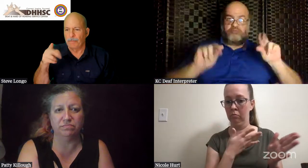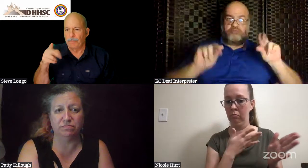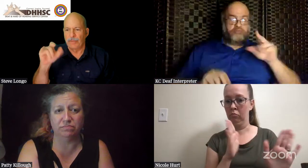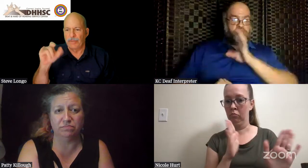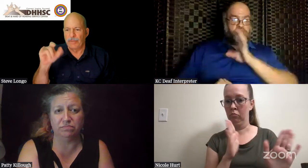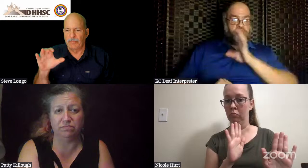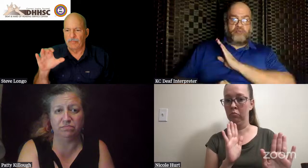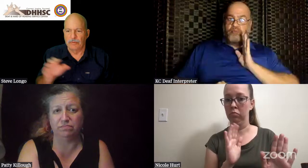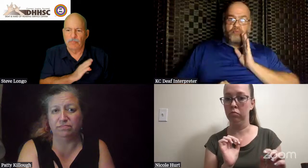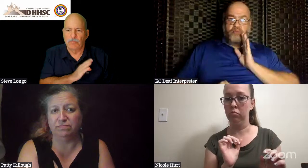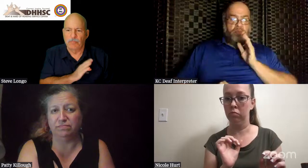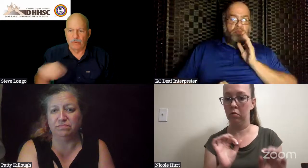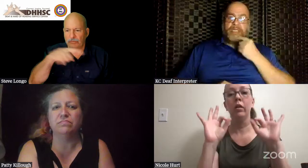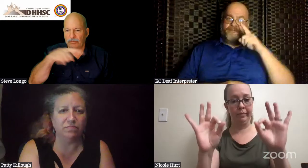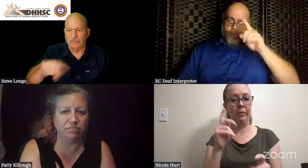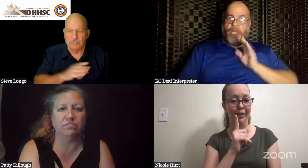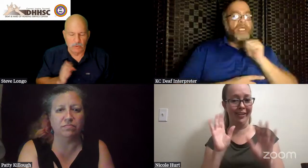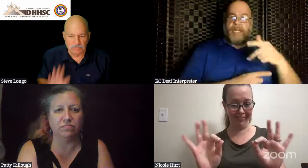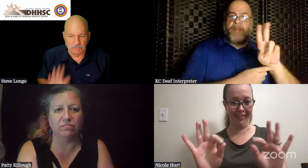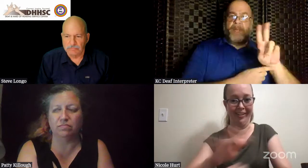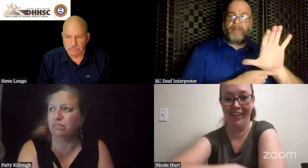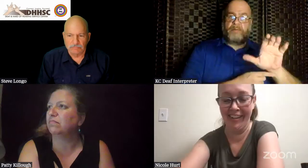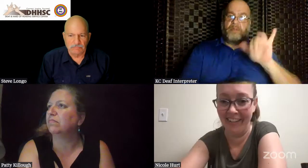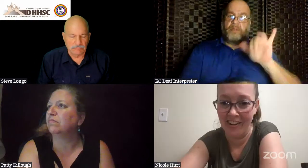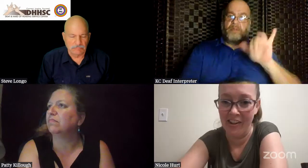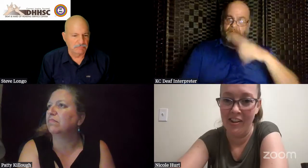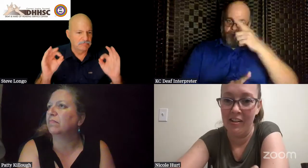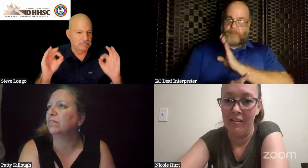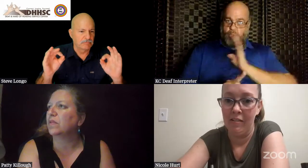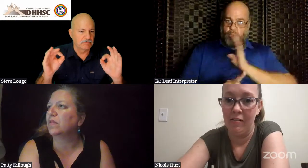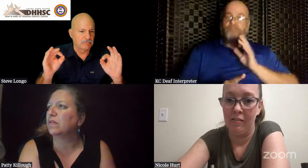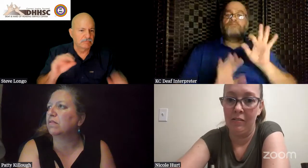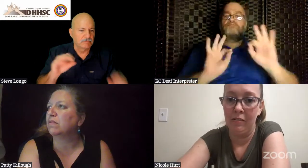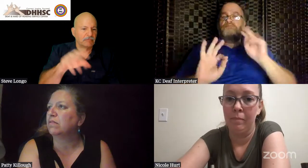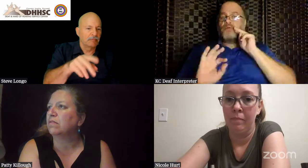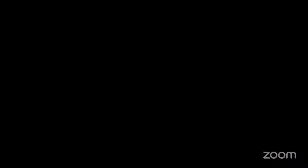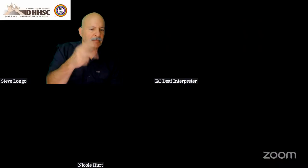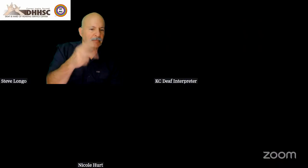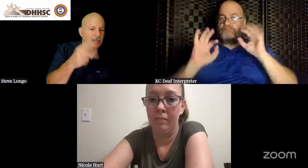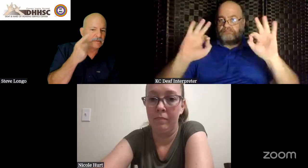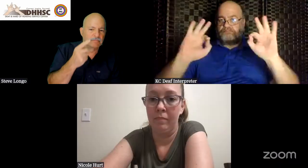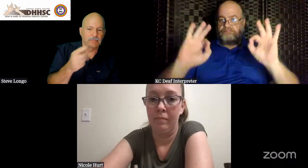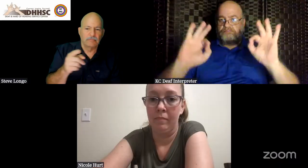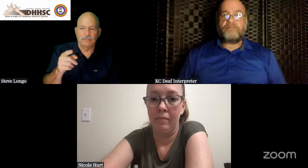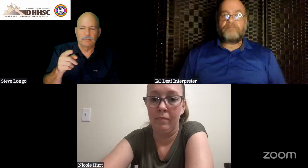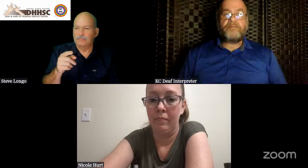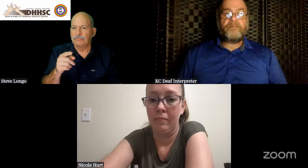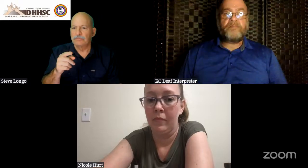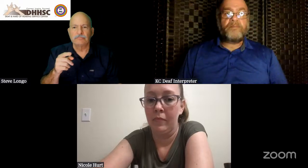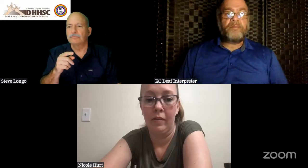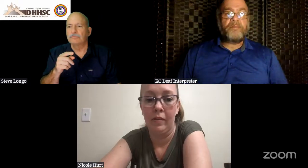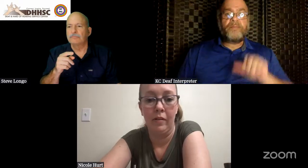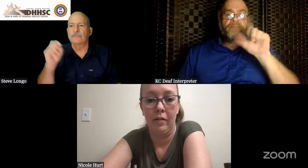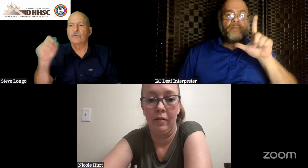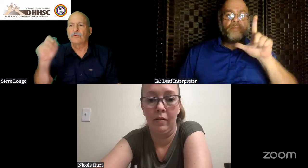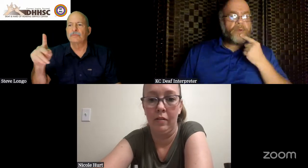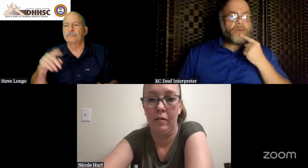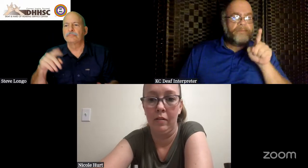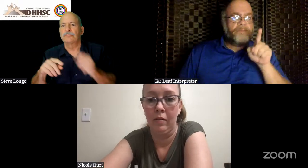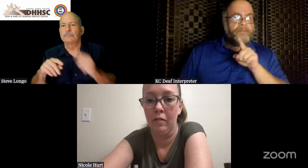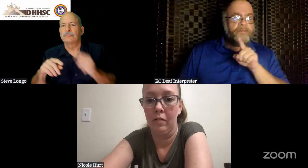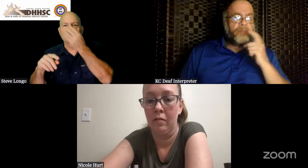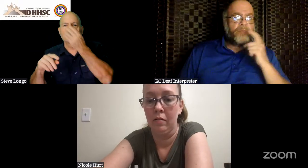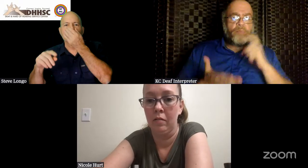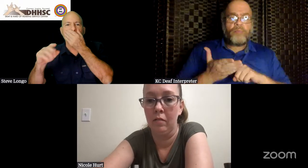from the group is no, that we don't need that. It's not, the minutes are for board